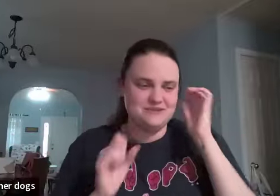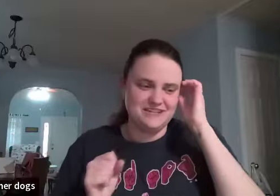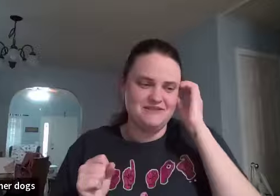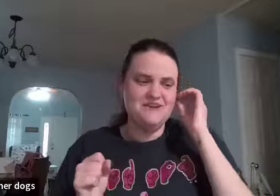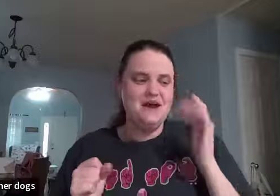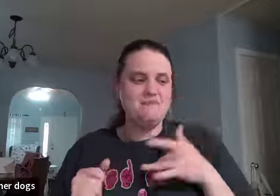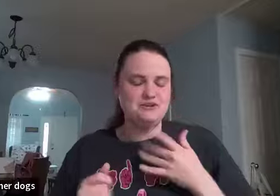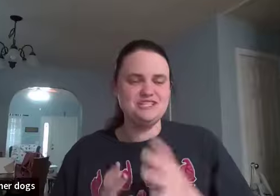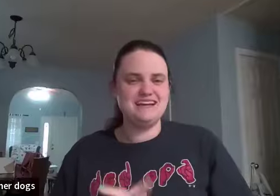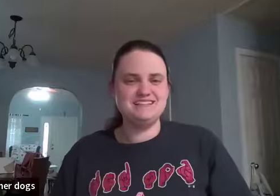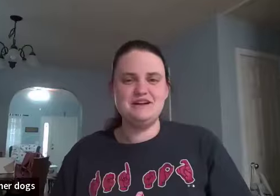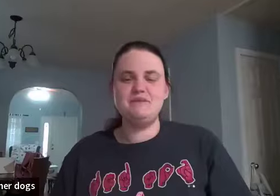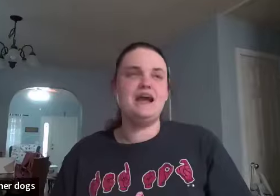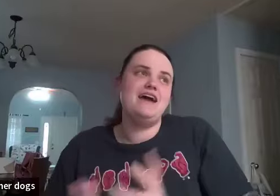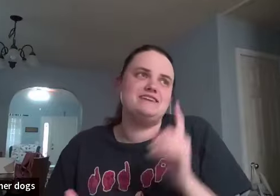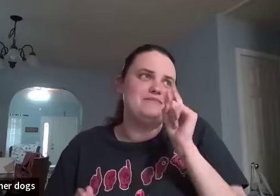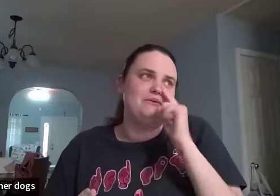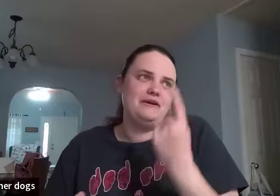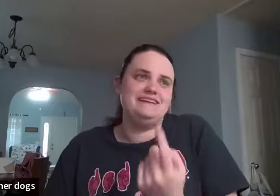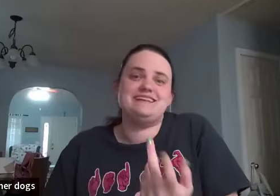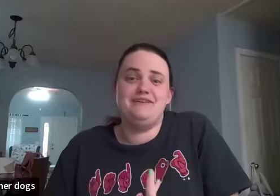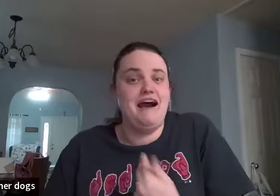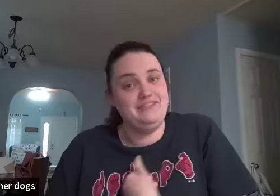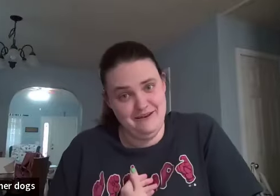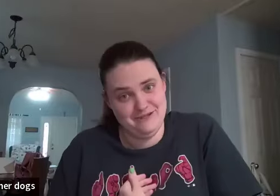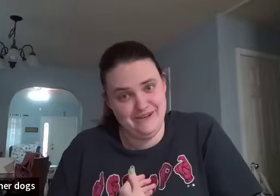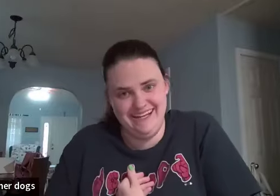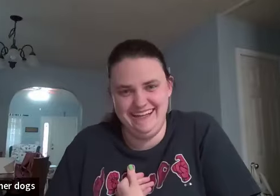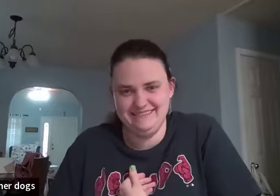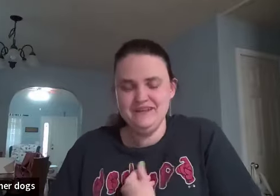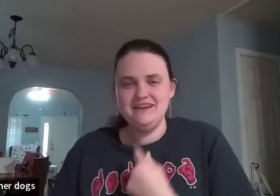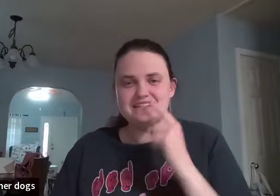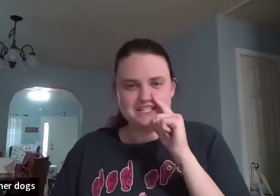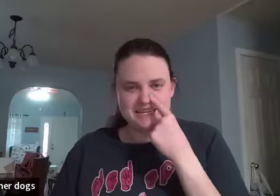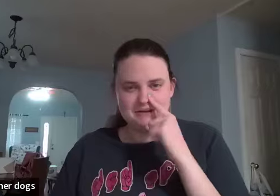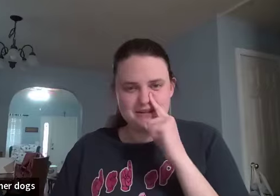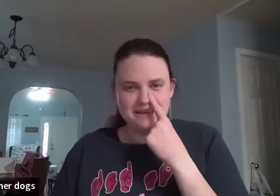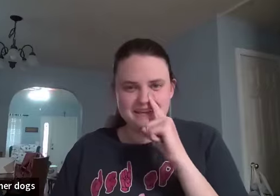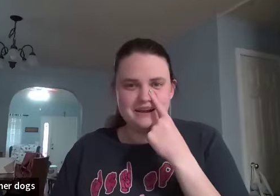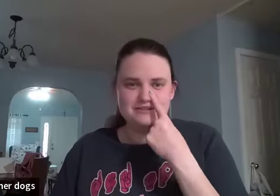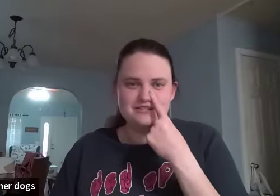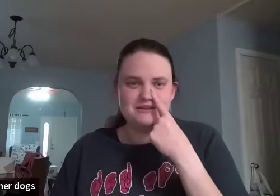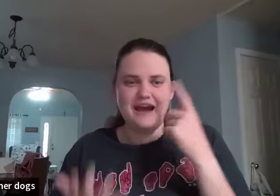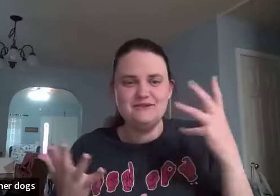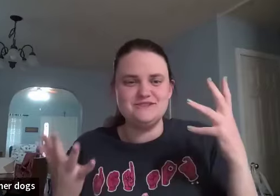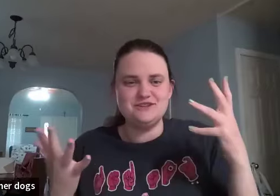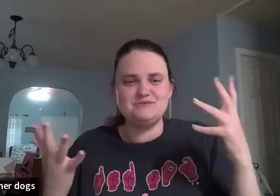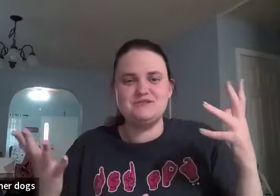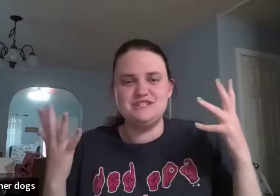which emotion signs to do. And I'm like, I have to add boring because I don't know. I think that was funny. Because I just think about you picking your nose. You know, I always visualize when those